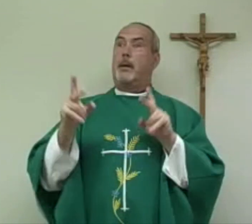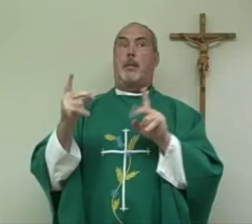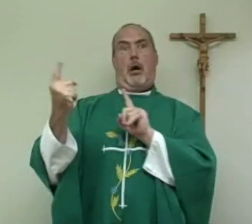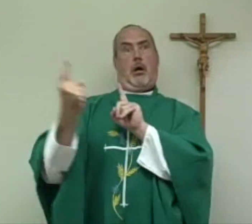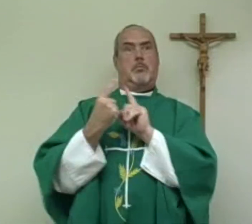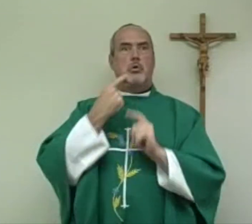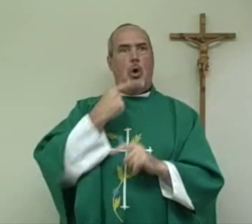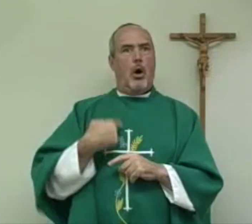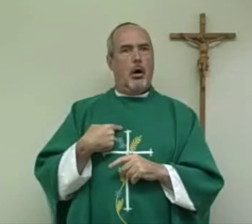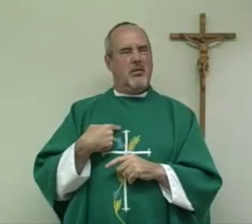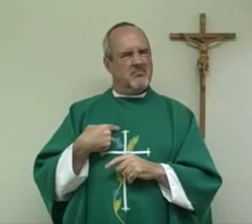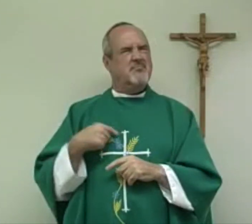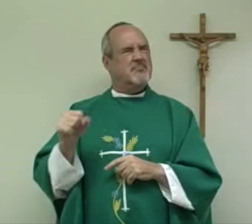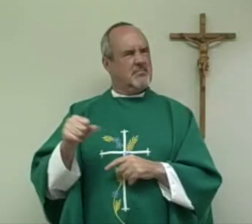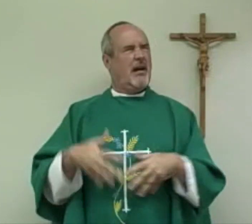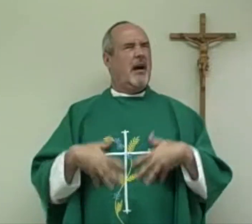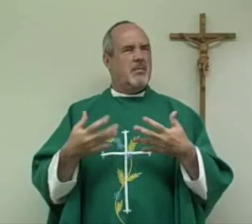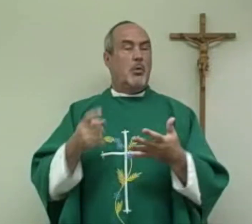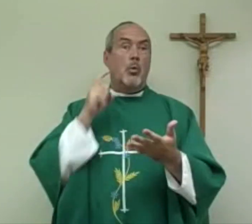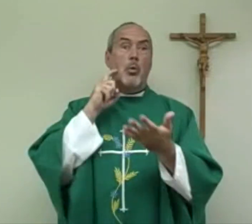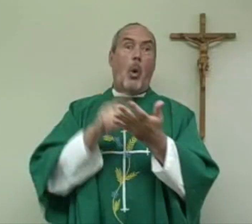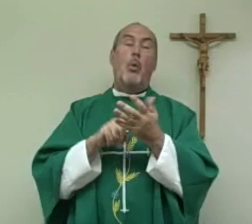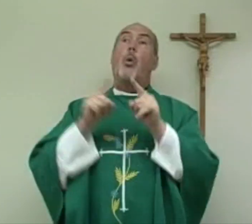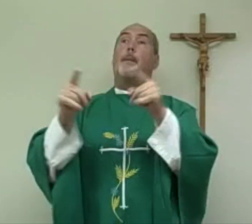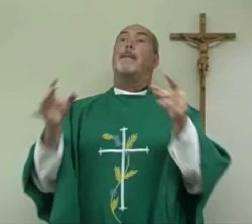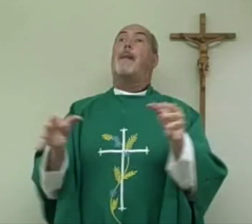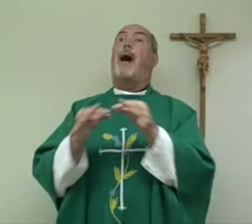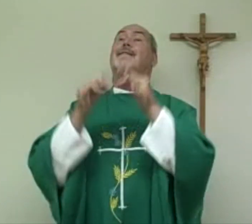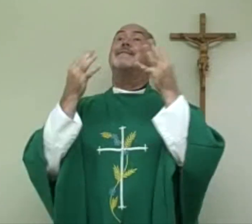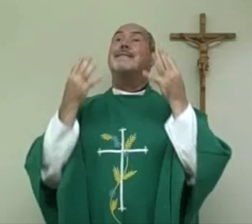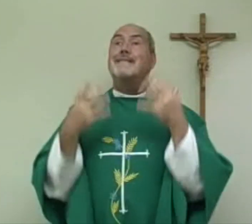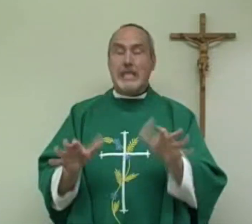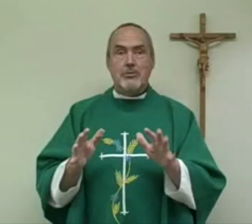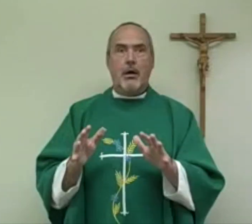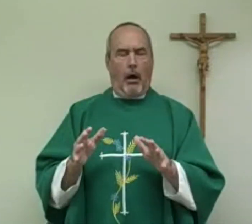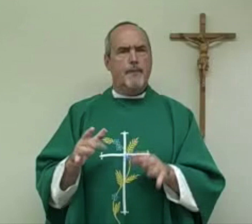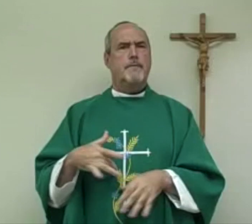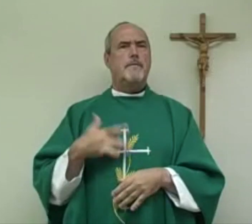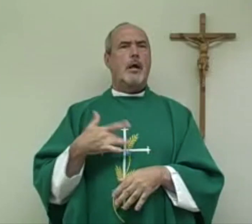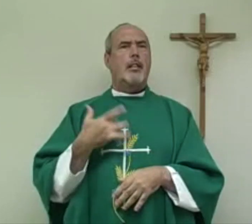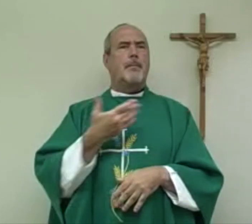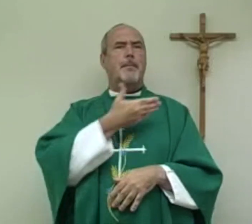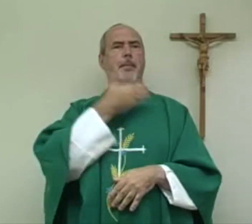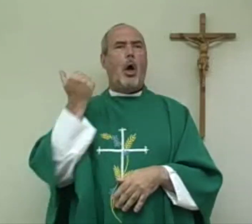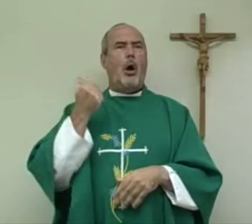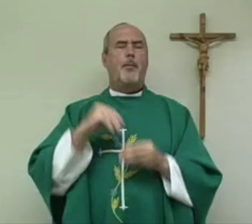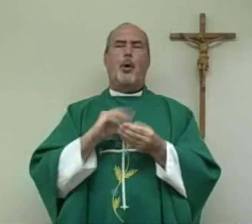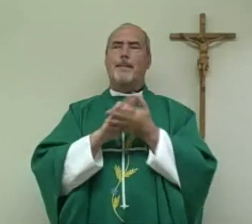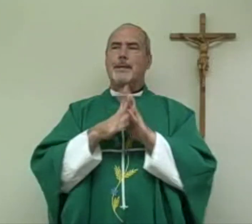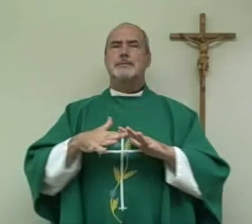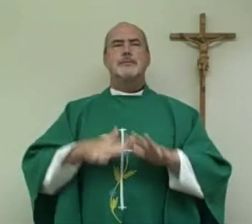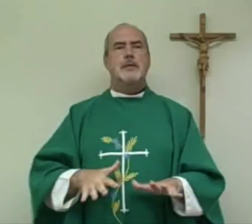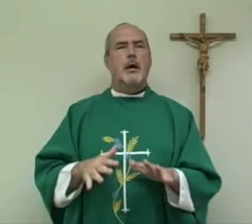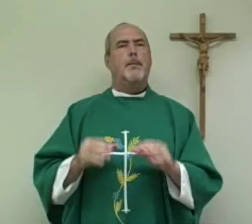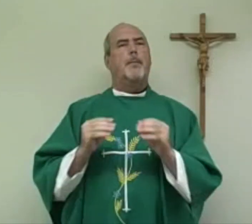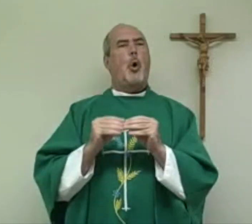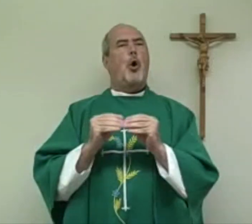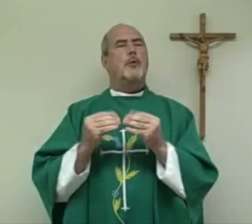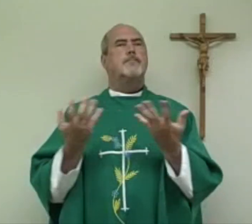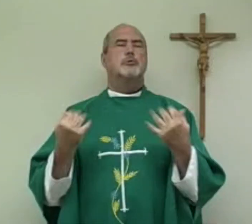other people. Many times people come to me and they admit that they notice that after they go to Mass, they tend to feel much more